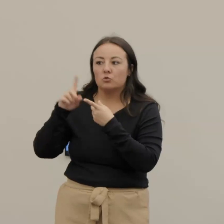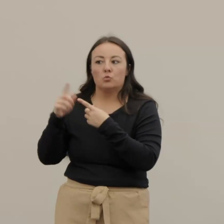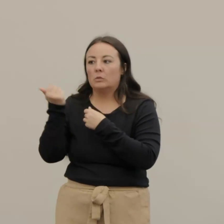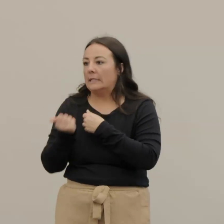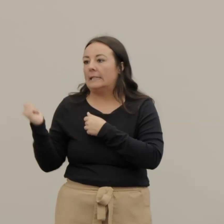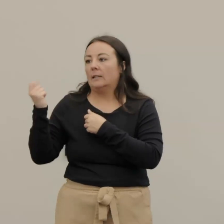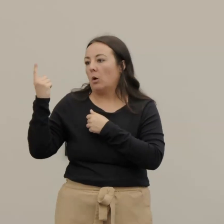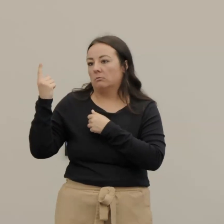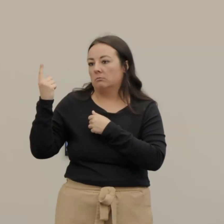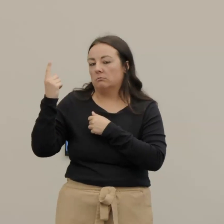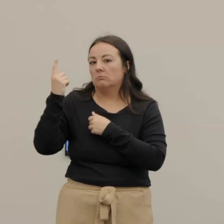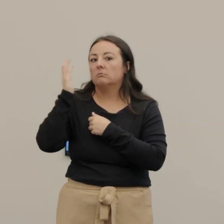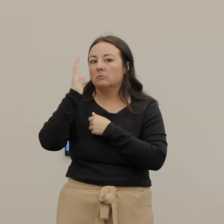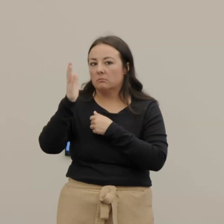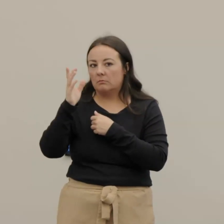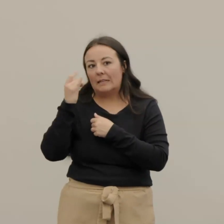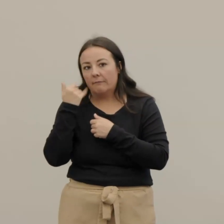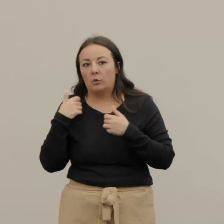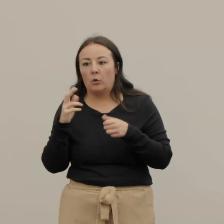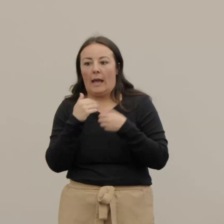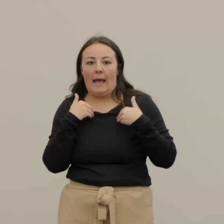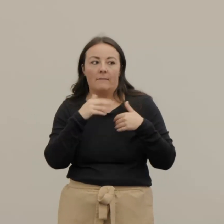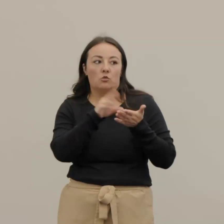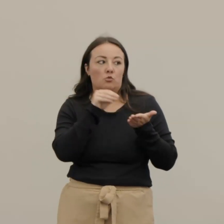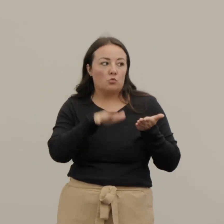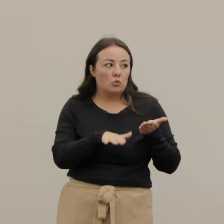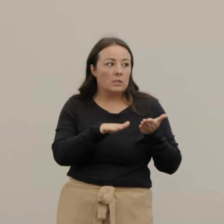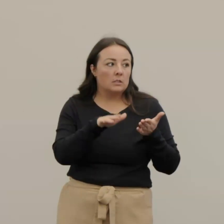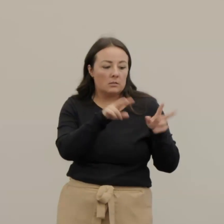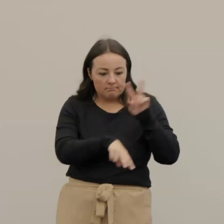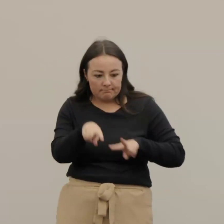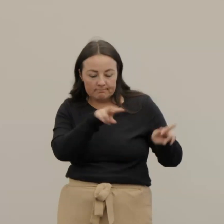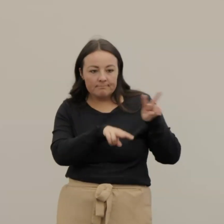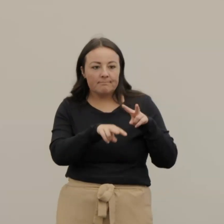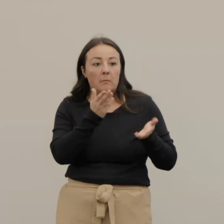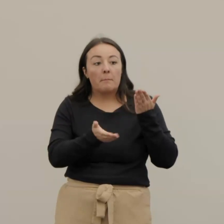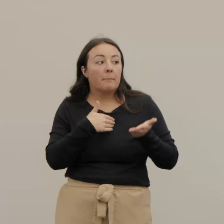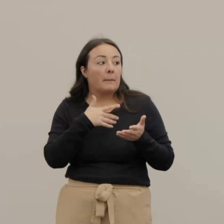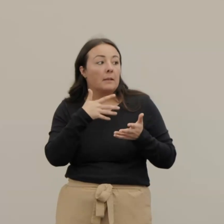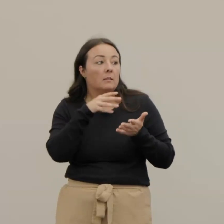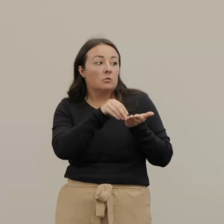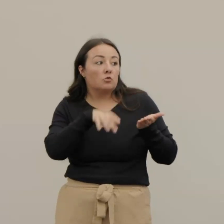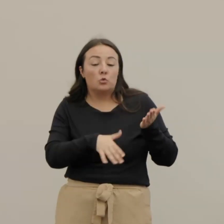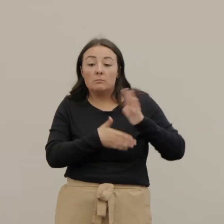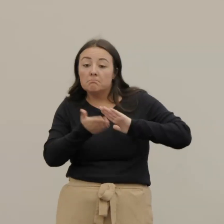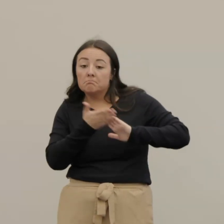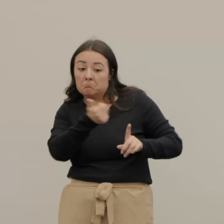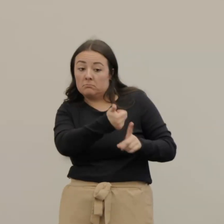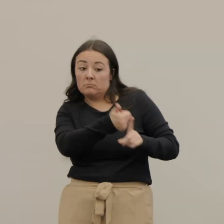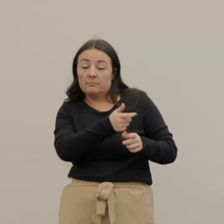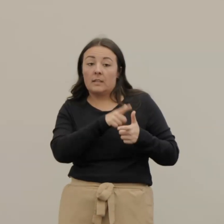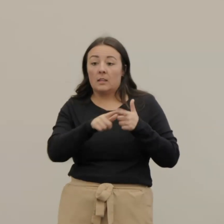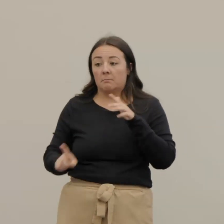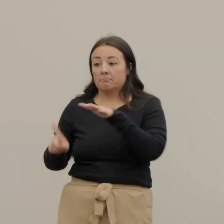these, instructors will go through and see if they were cheating. So it could be something they ran through on their own, and then it pops